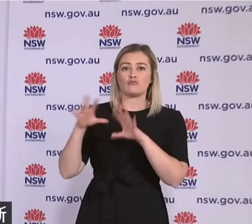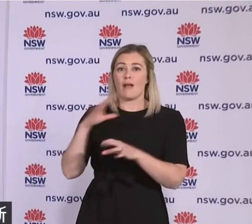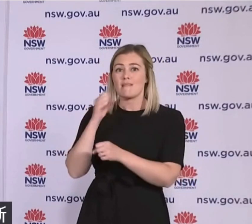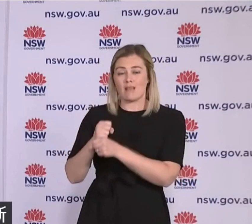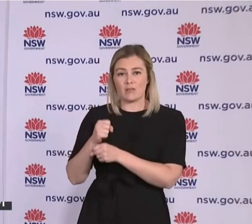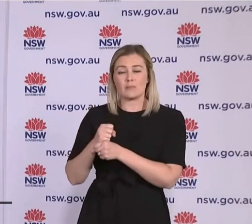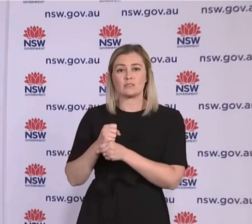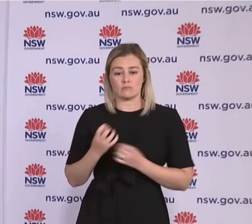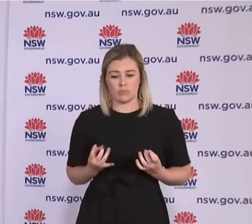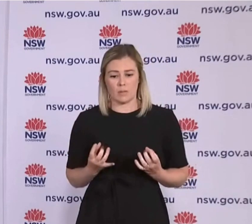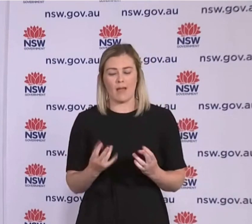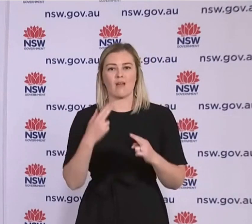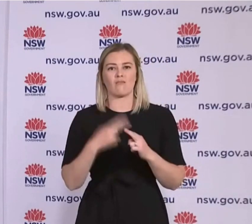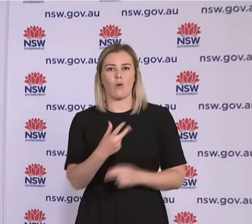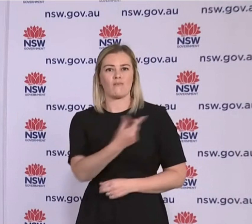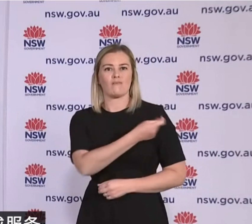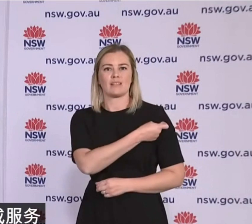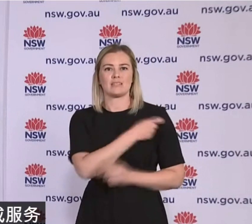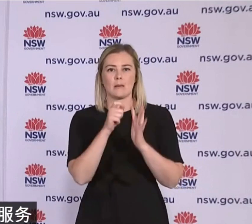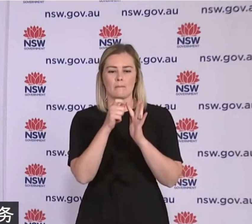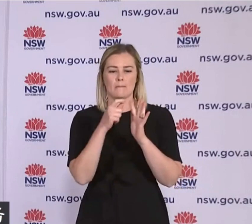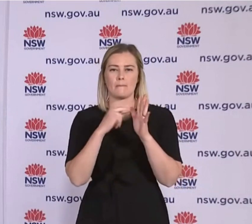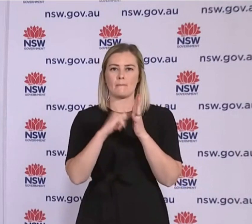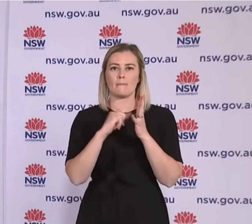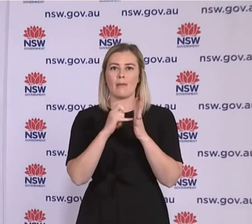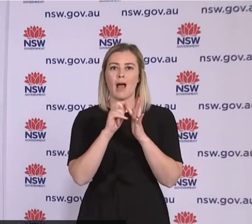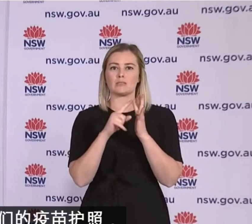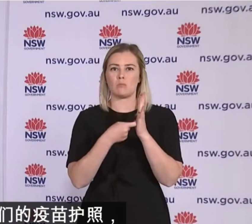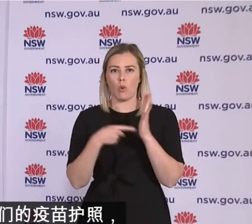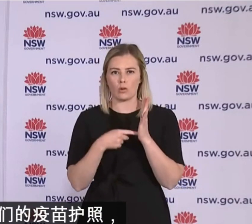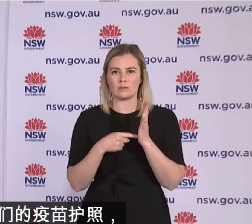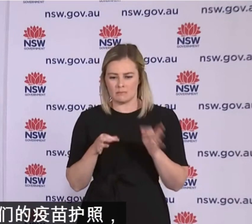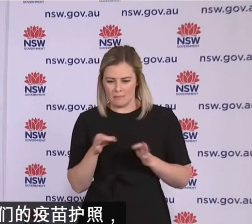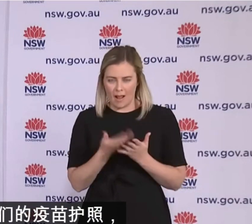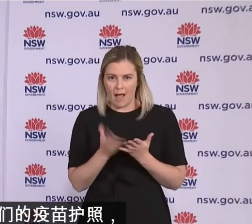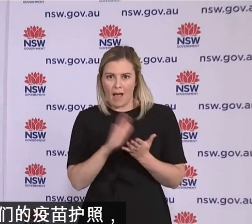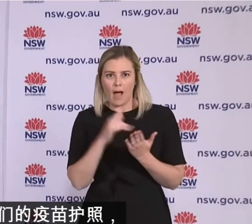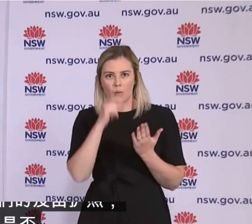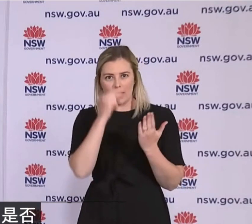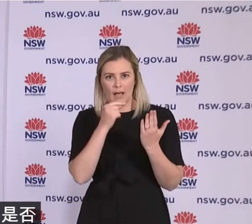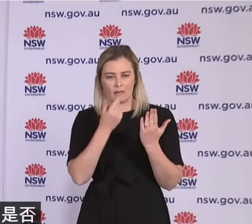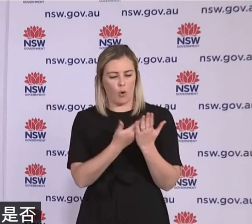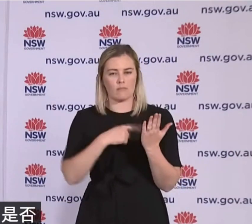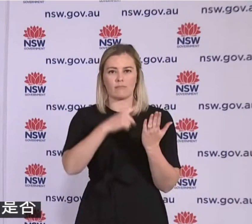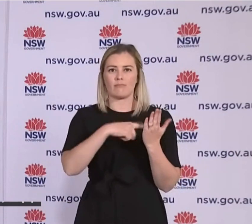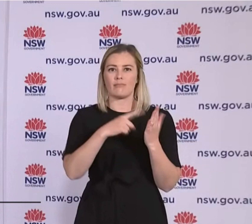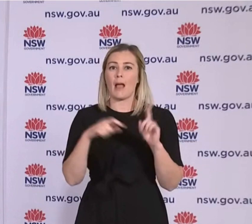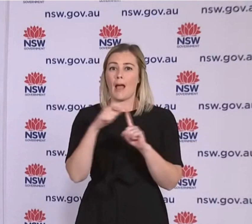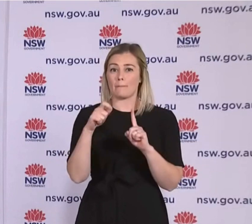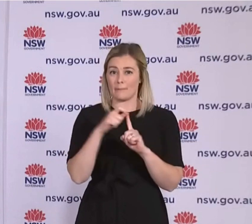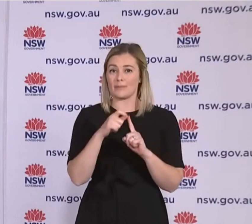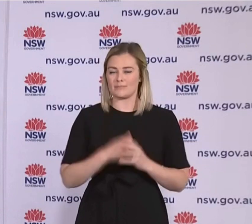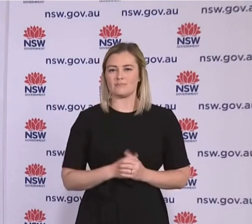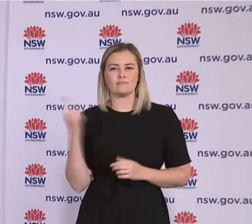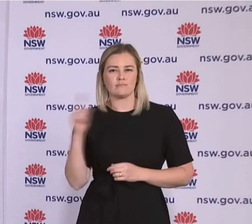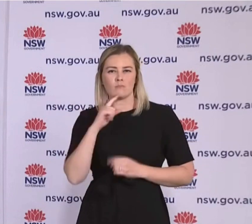vaccine passport through the New South Wales or Service New South Wales app. And Minister Dominello will discuss where we're up to with that, so that when